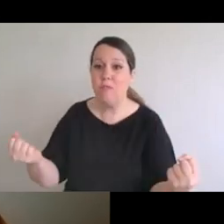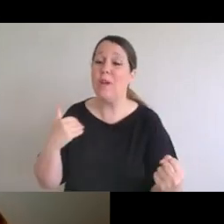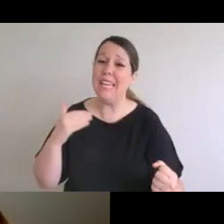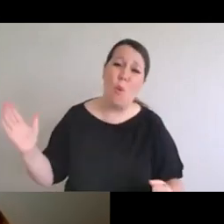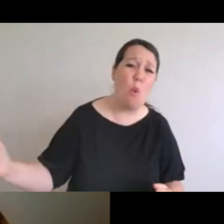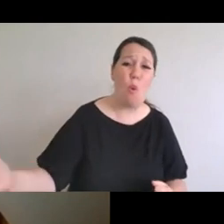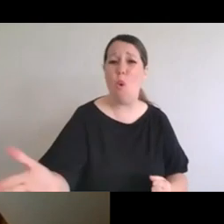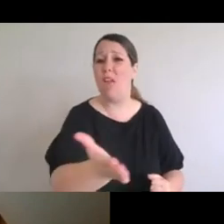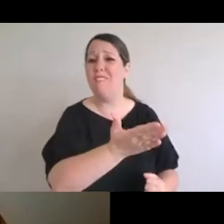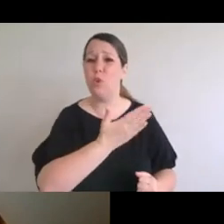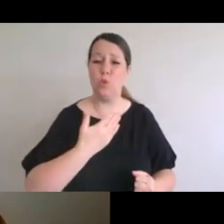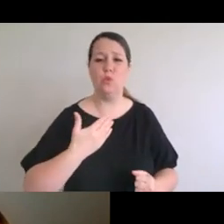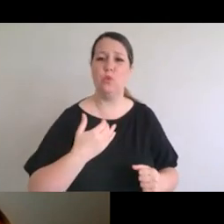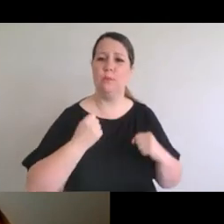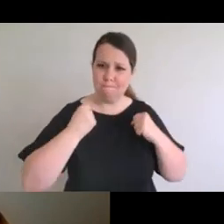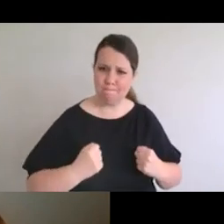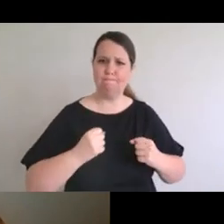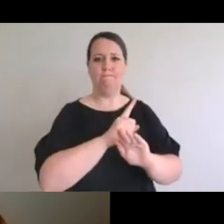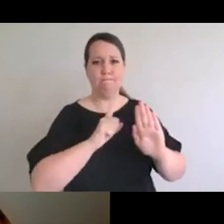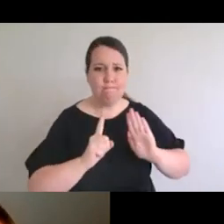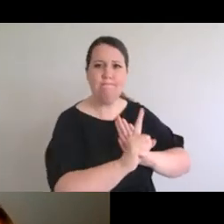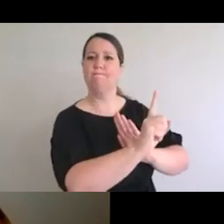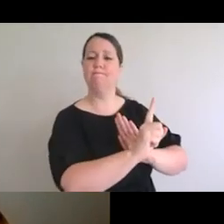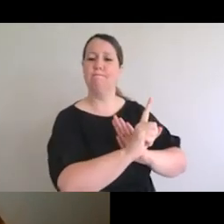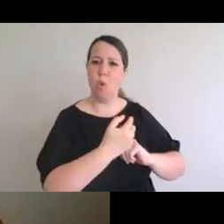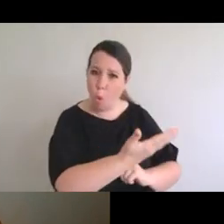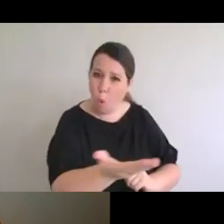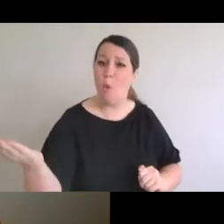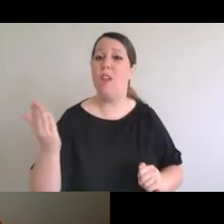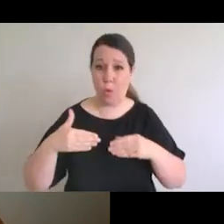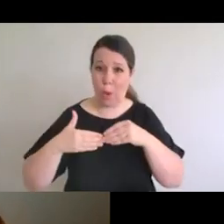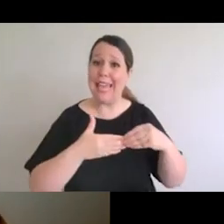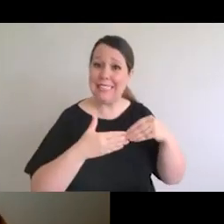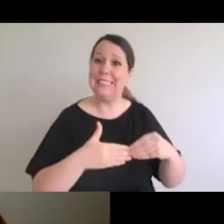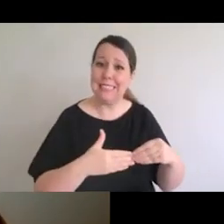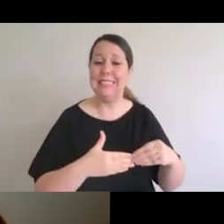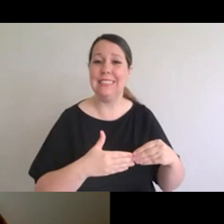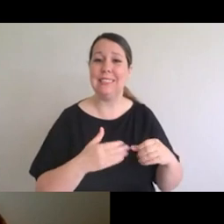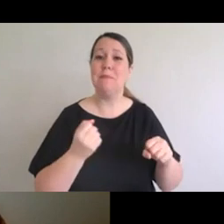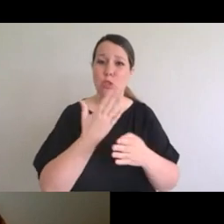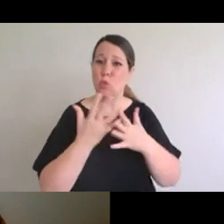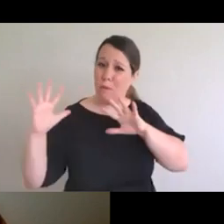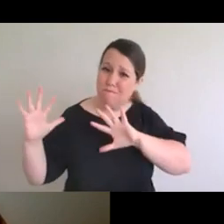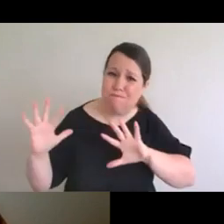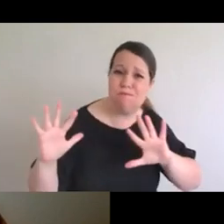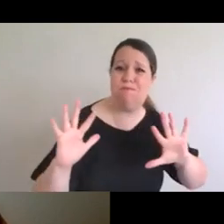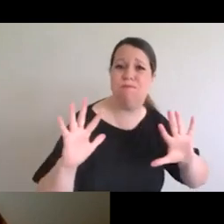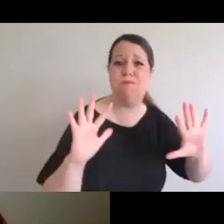that is accessible and will leave no one behind. We are planning